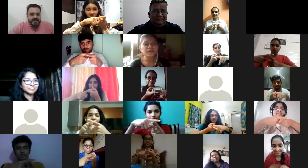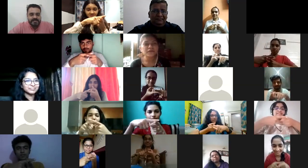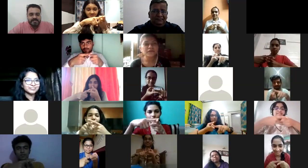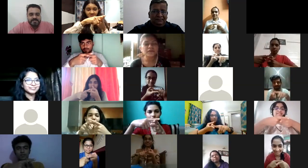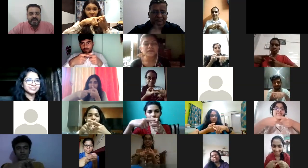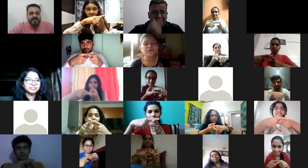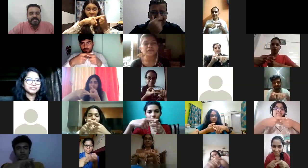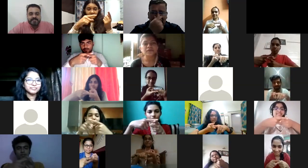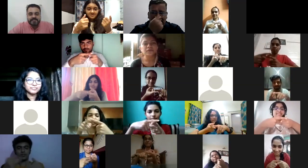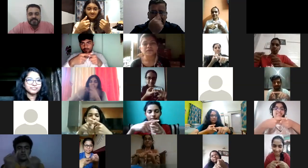Sunday?